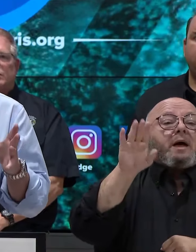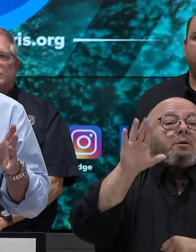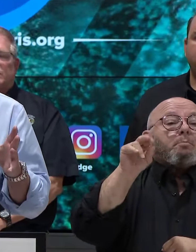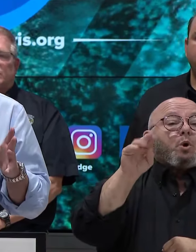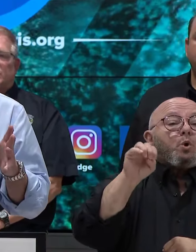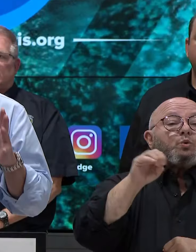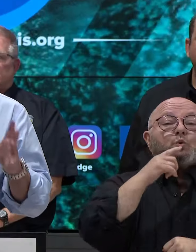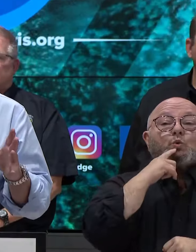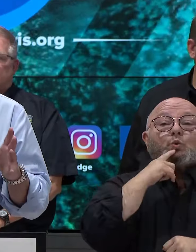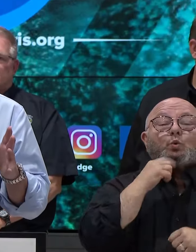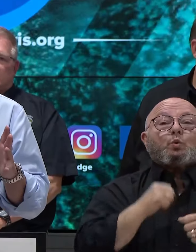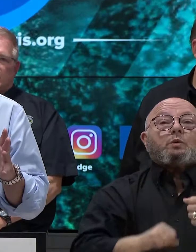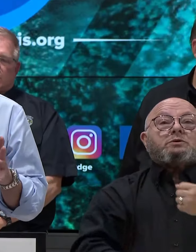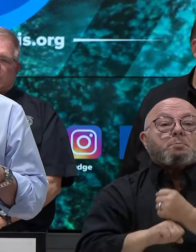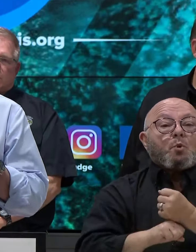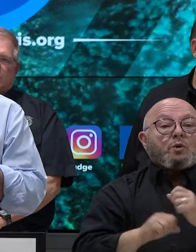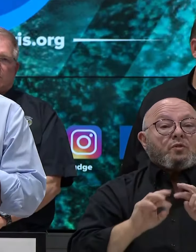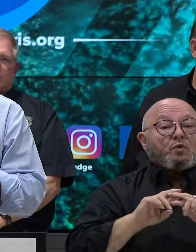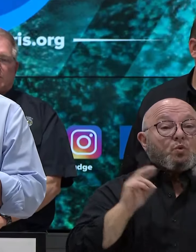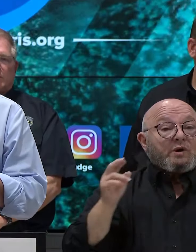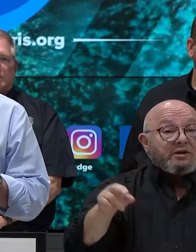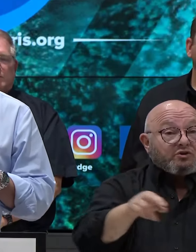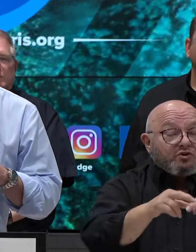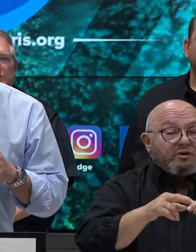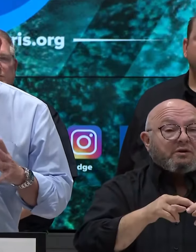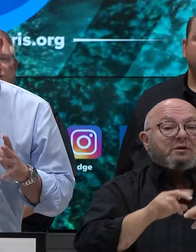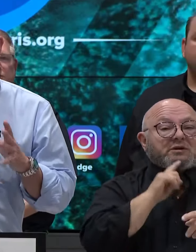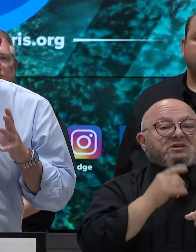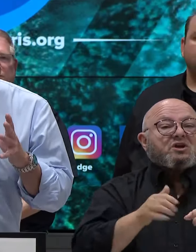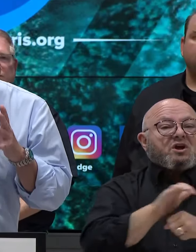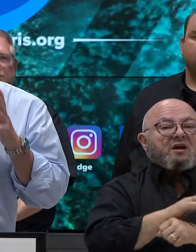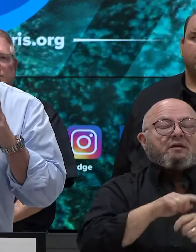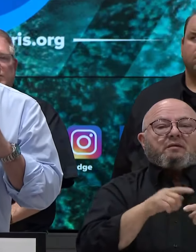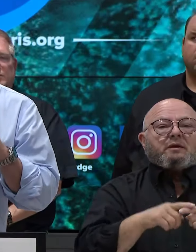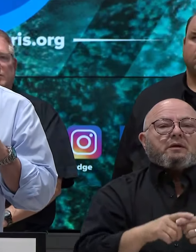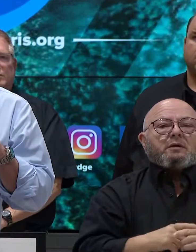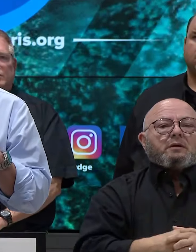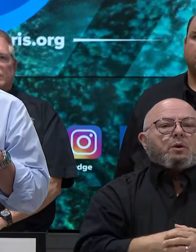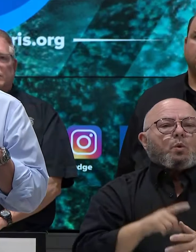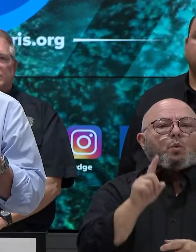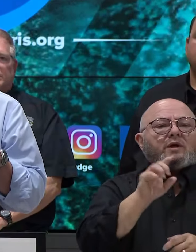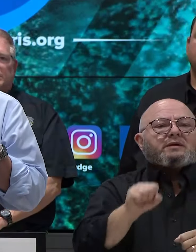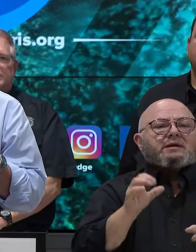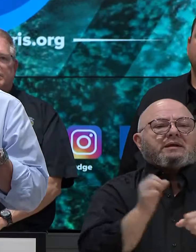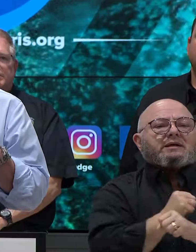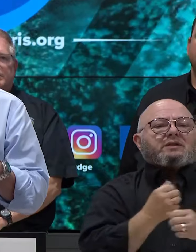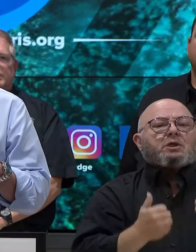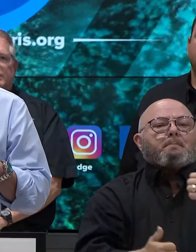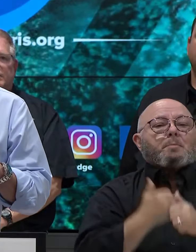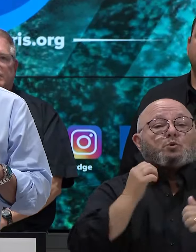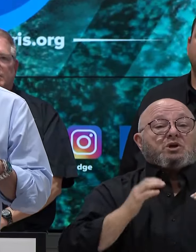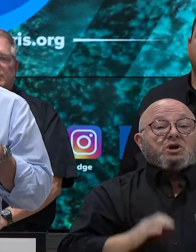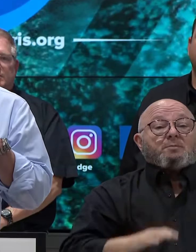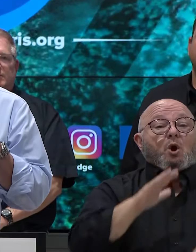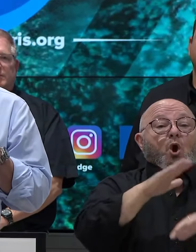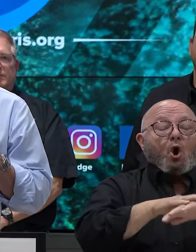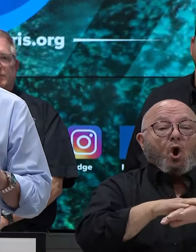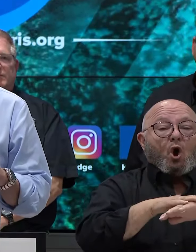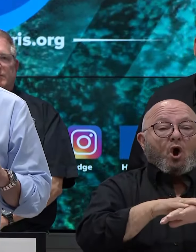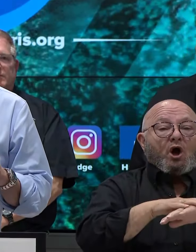of the region is covered. And then from there, we go and say, okay, where can we get the most customers on in